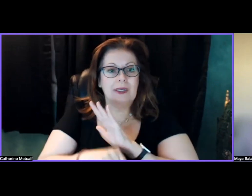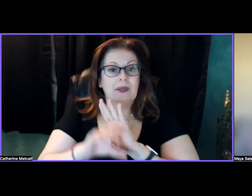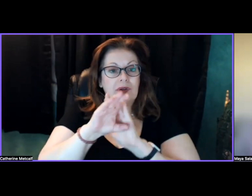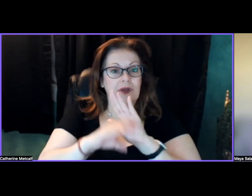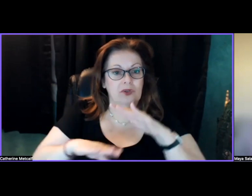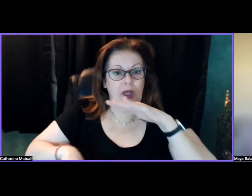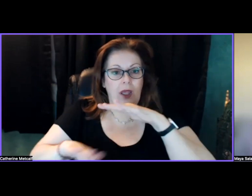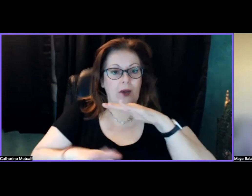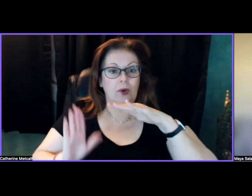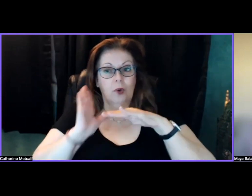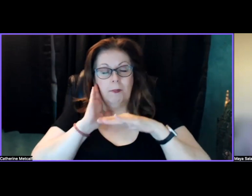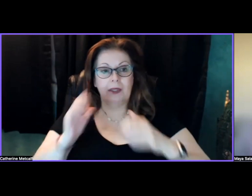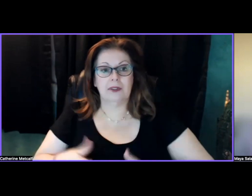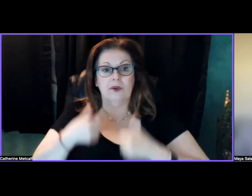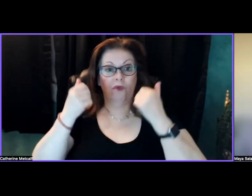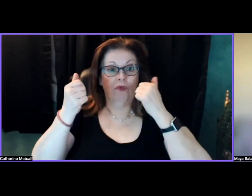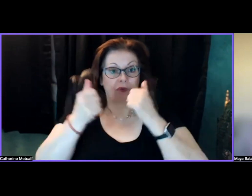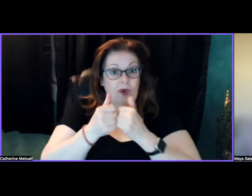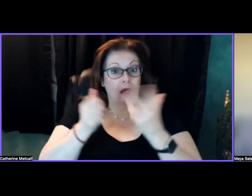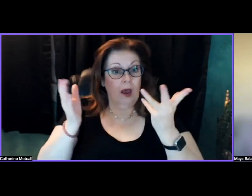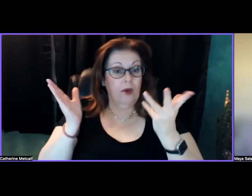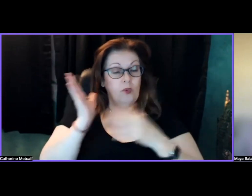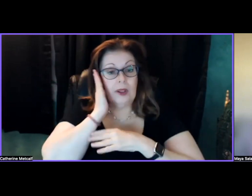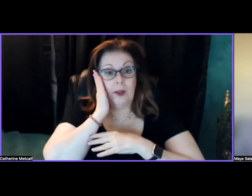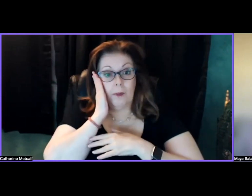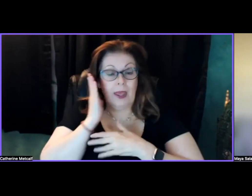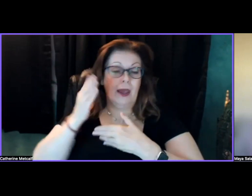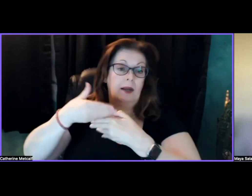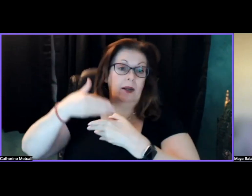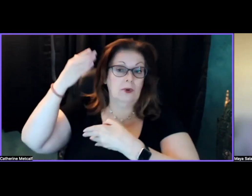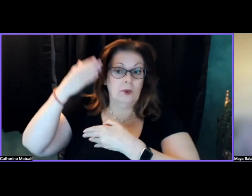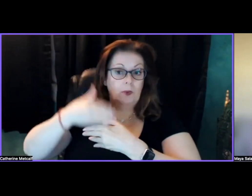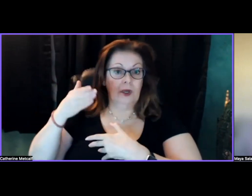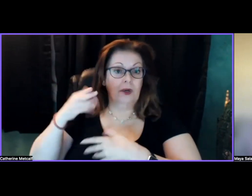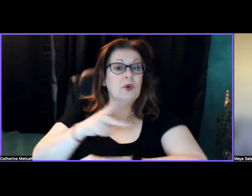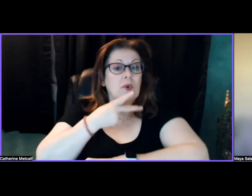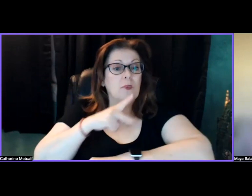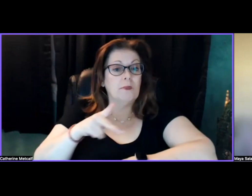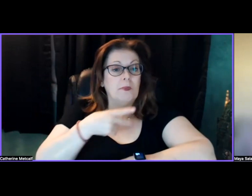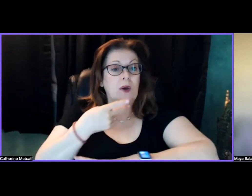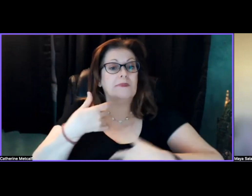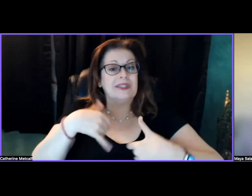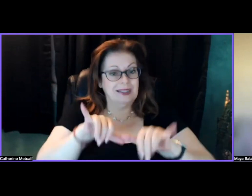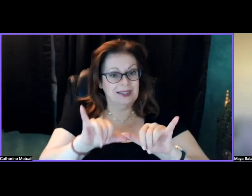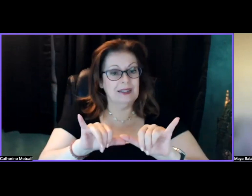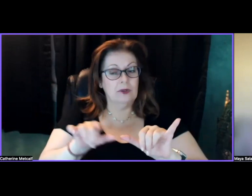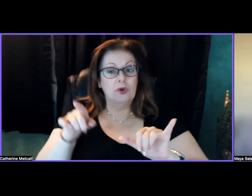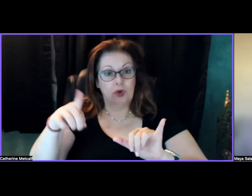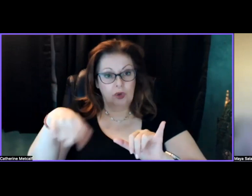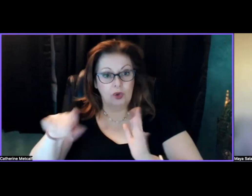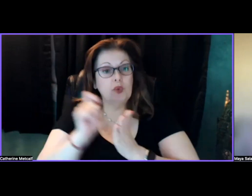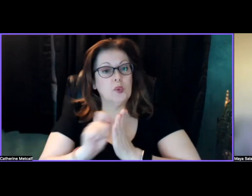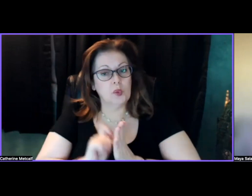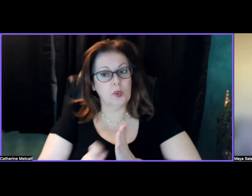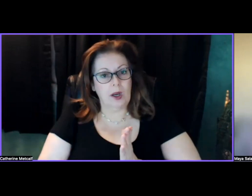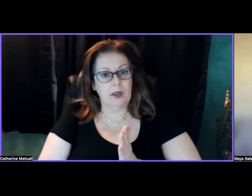survive with an open window and arteries that still function. Afterwards, your poems are gory, but you are still around to write them. Watch your son in